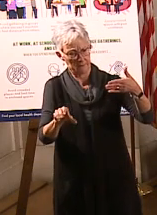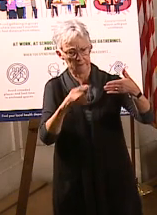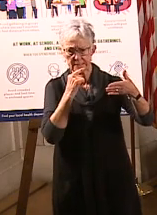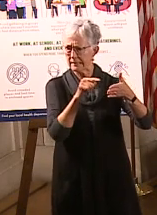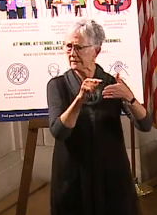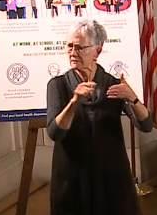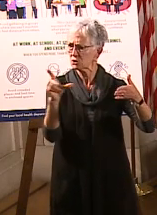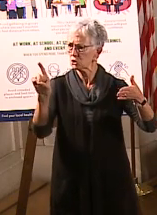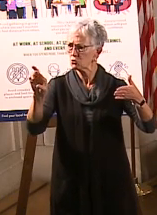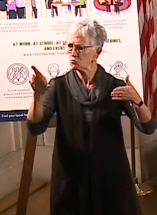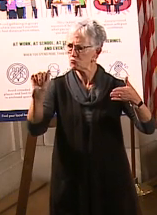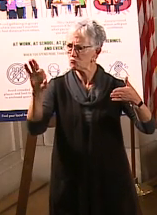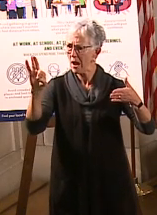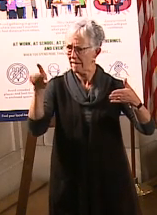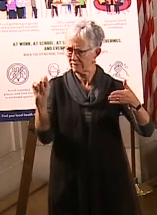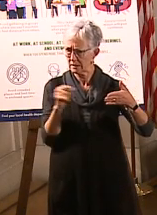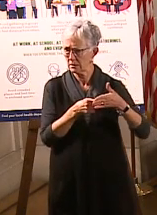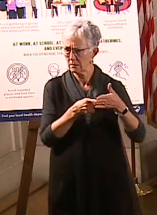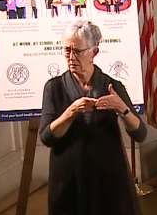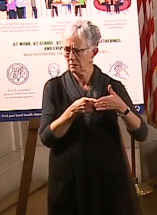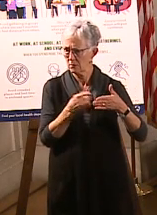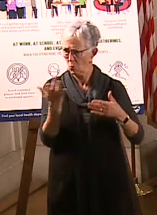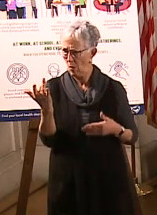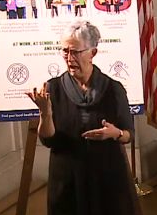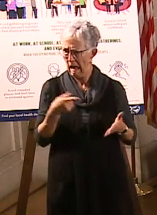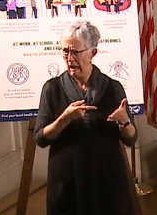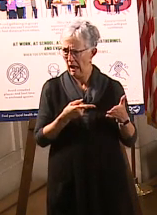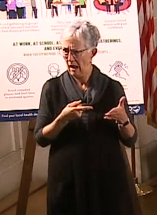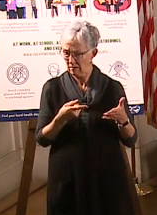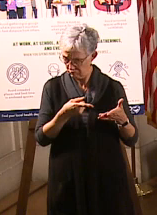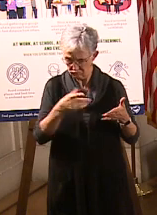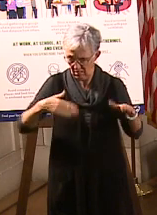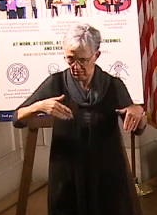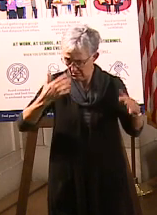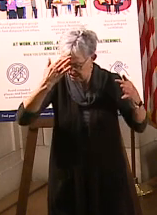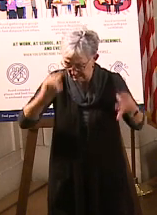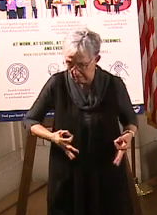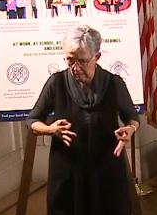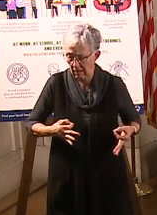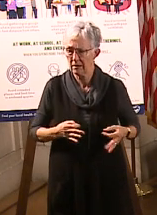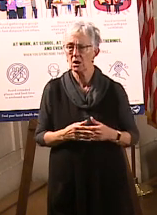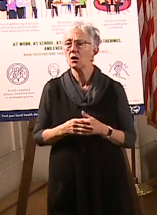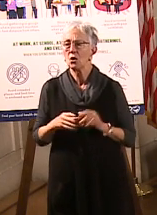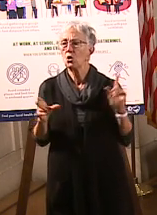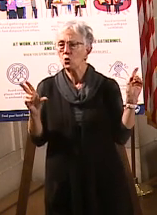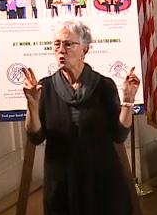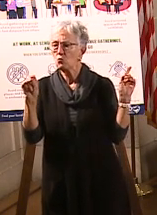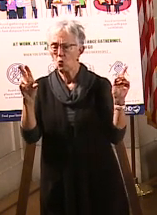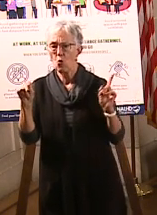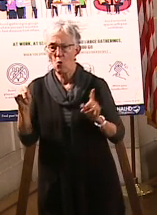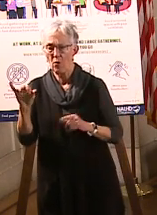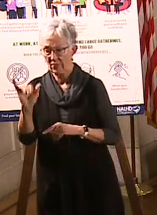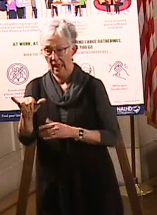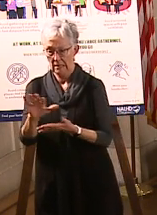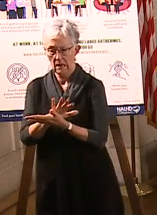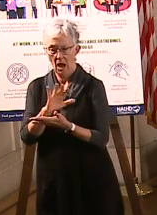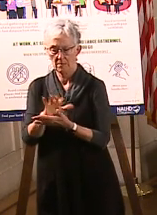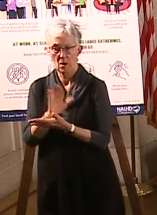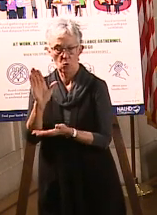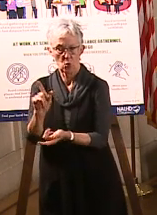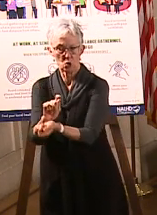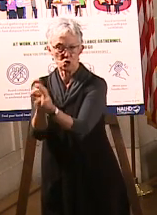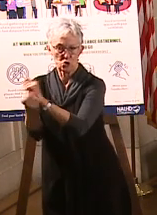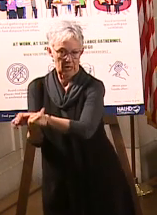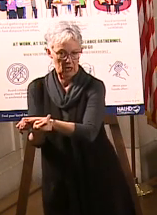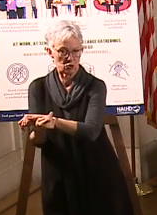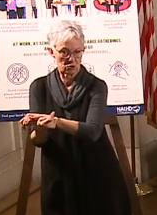the vaccination plan is a living document. It is subject to change. So for example, when the ACIP came out and said that